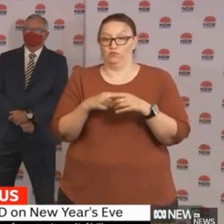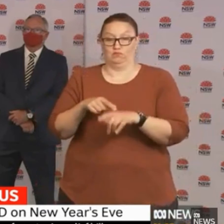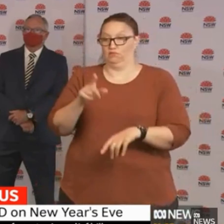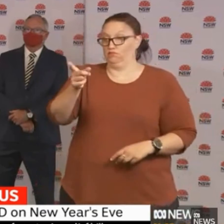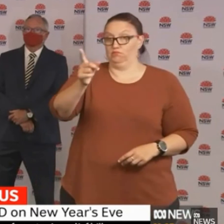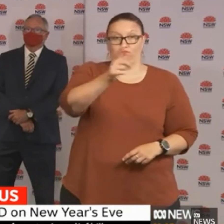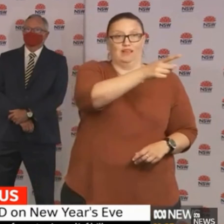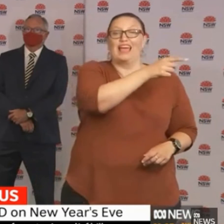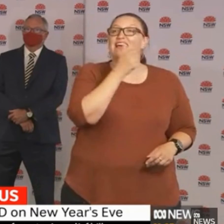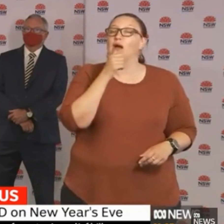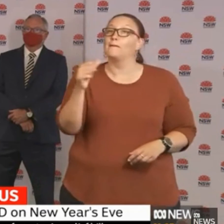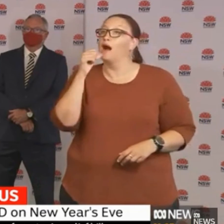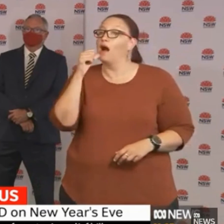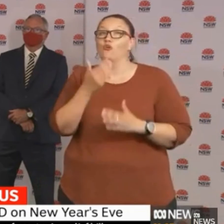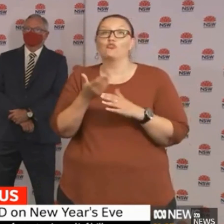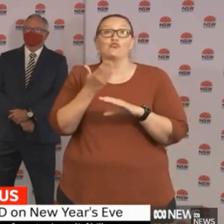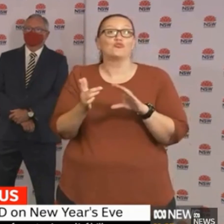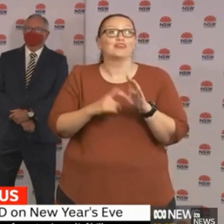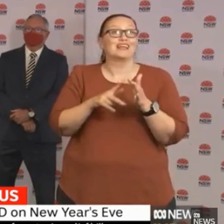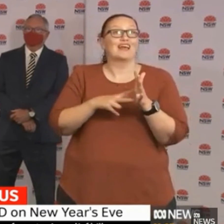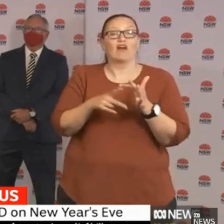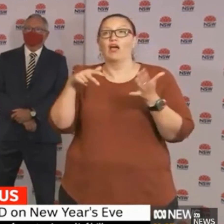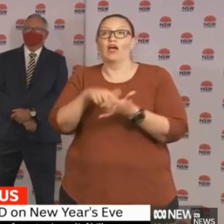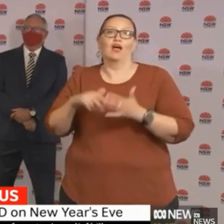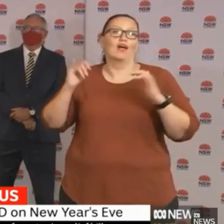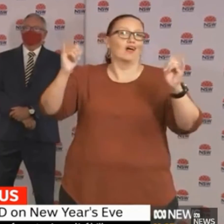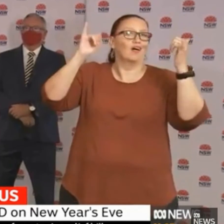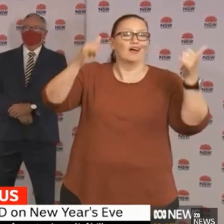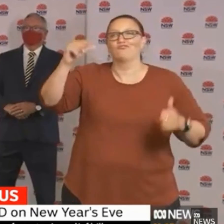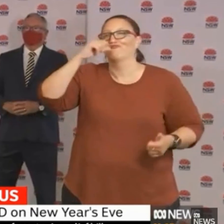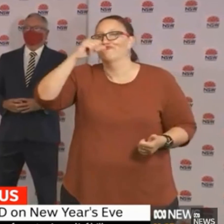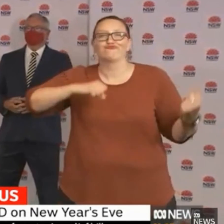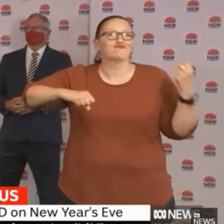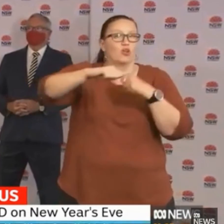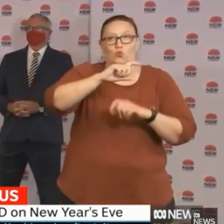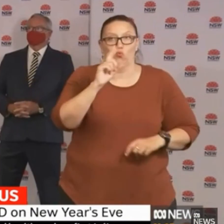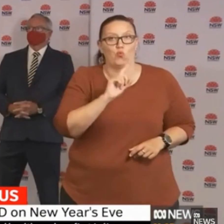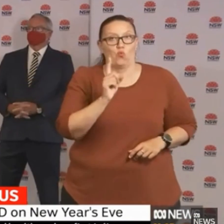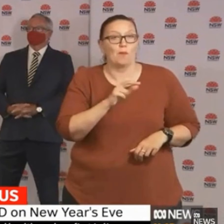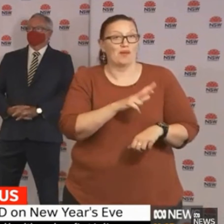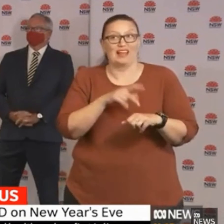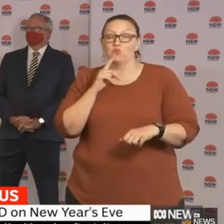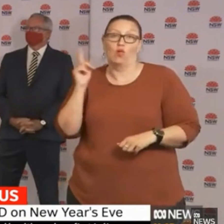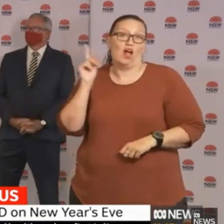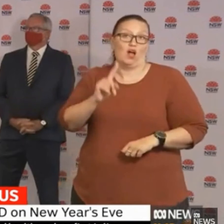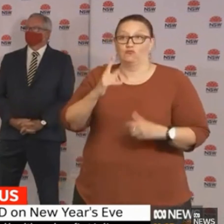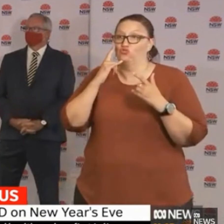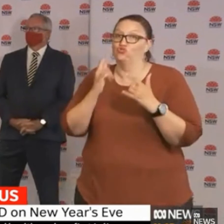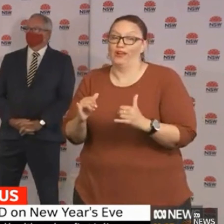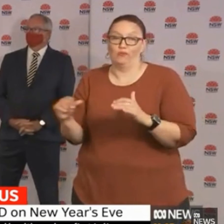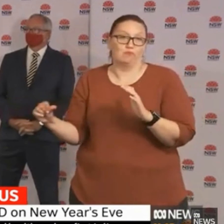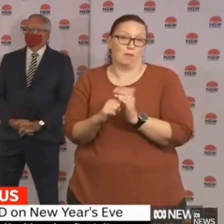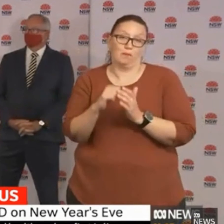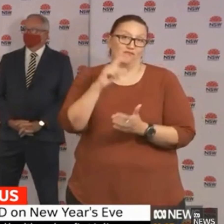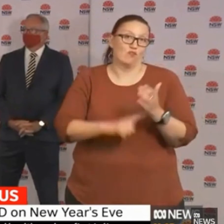Eve, you cannot be standing up and mingling, and there'll be more police presence to ensure that we don't have a super spreading event. So